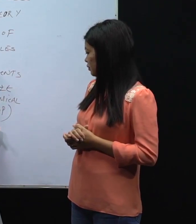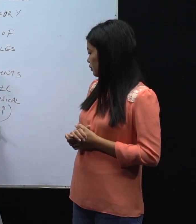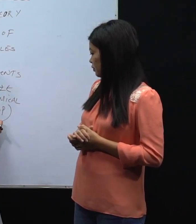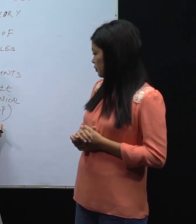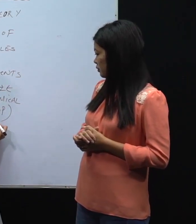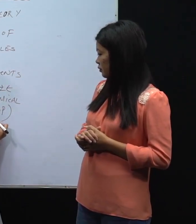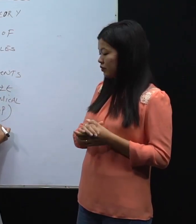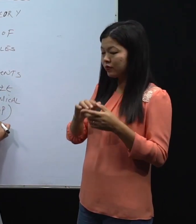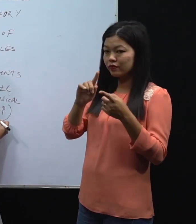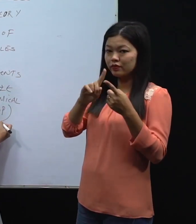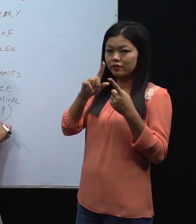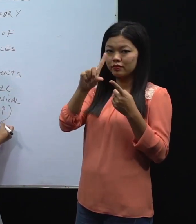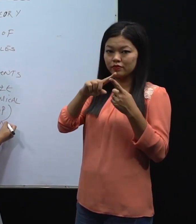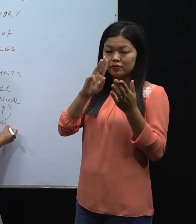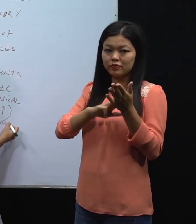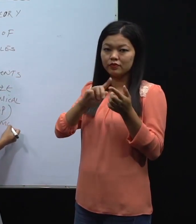different elements